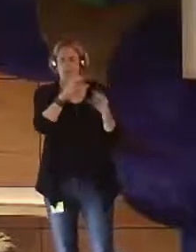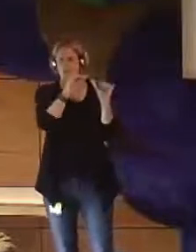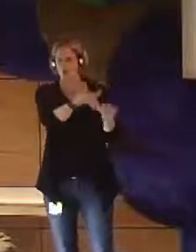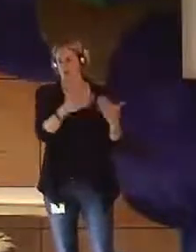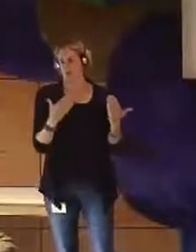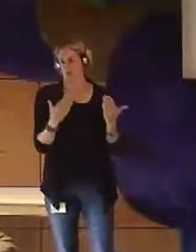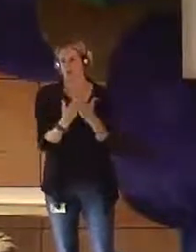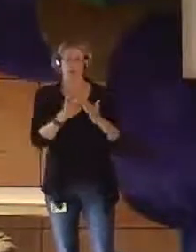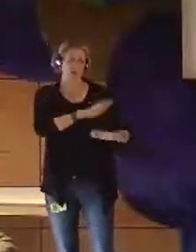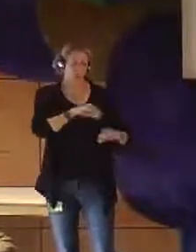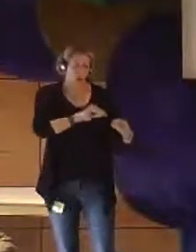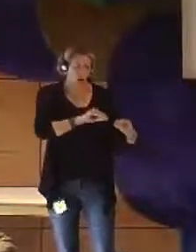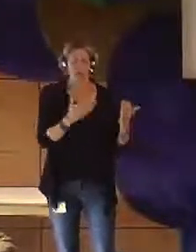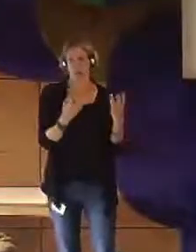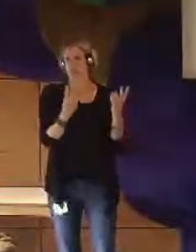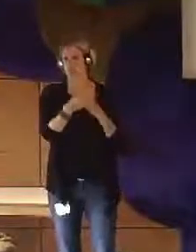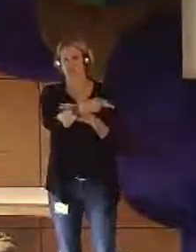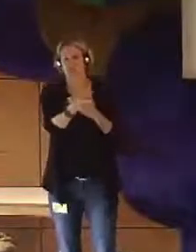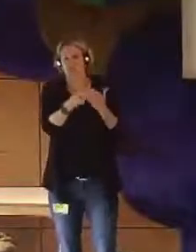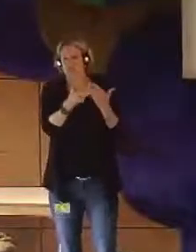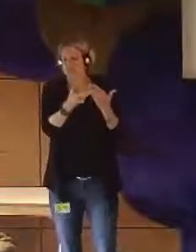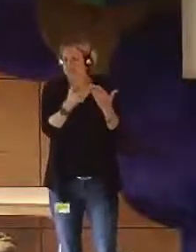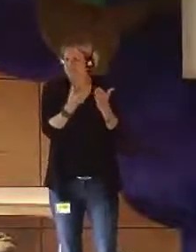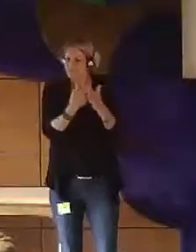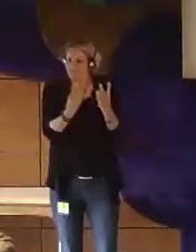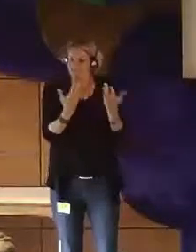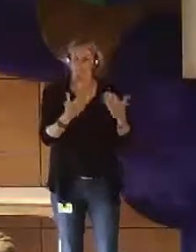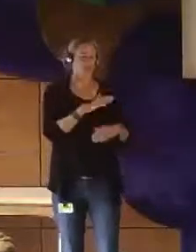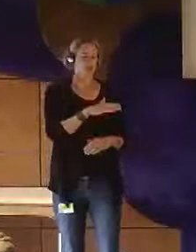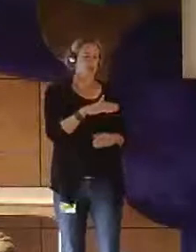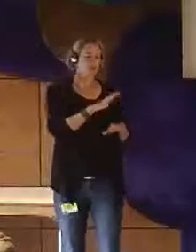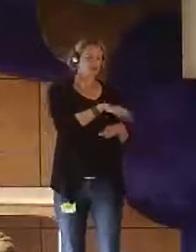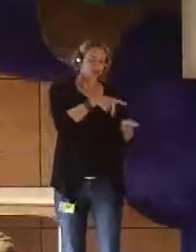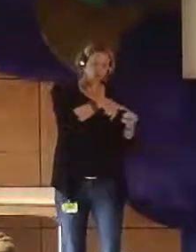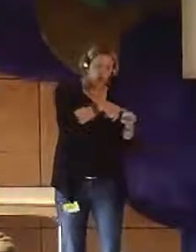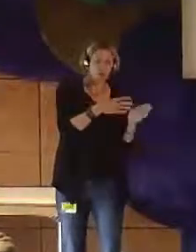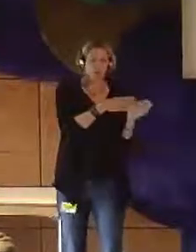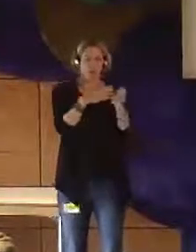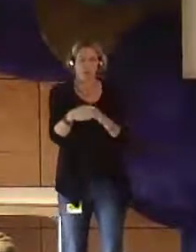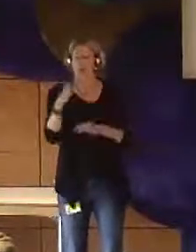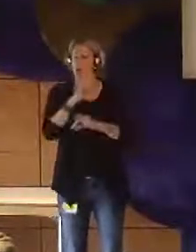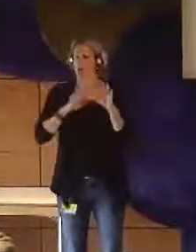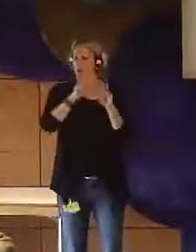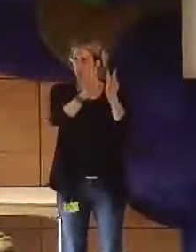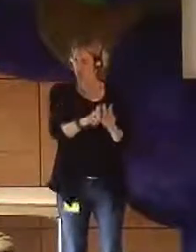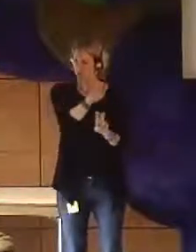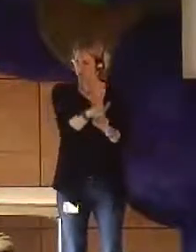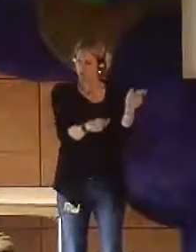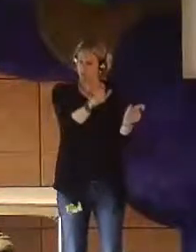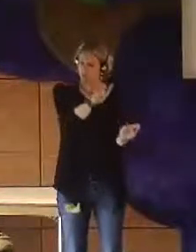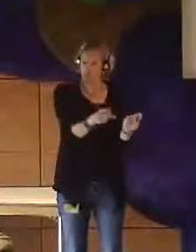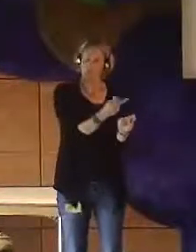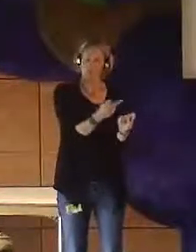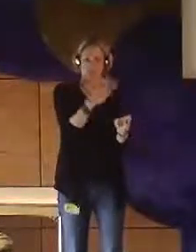2 most important people with CHARGE, but I don't think it is. It just happens to be that we're heavily involved with that. But I think the geneticists are getting better. They're